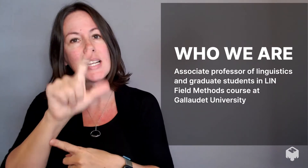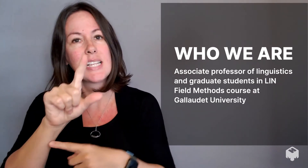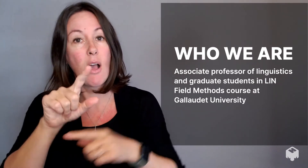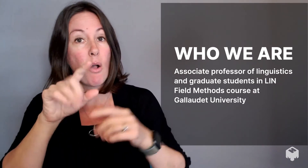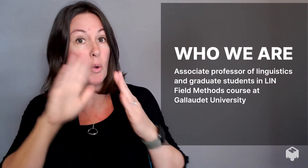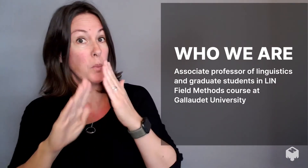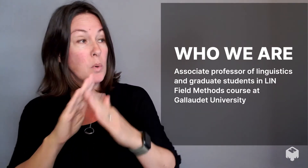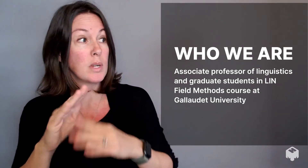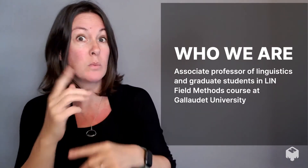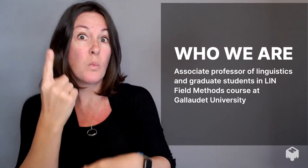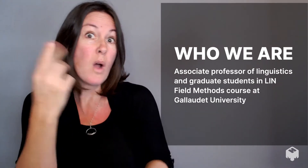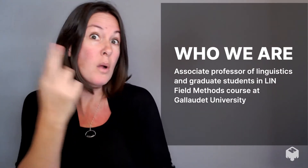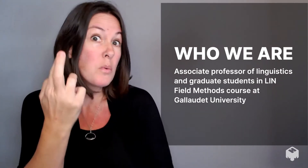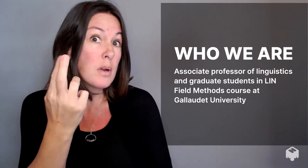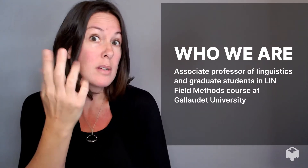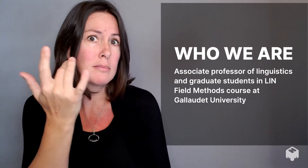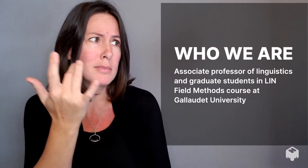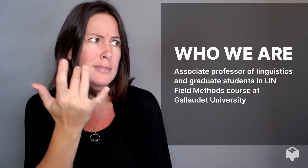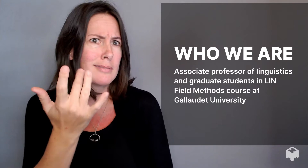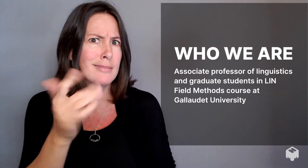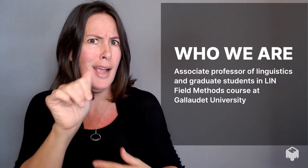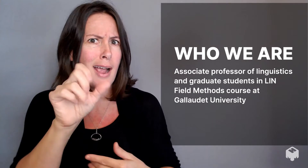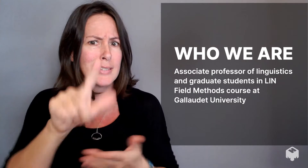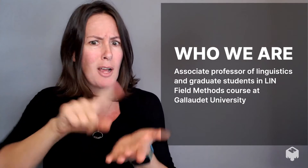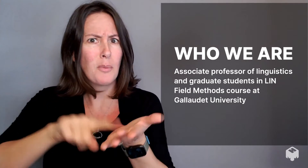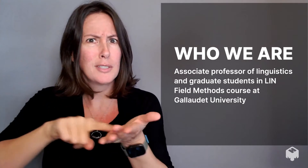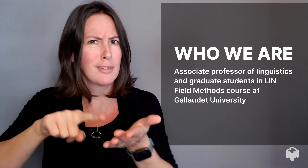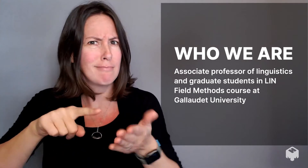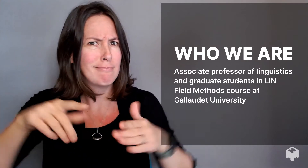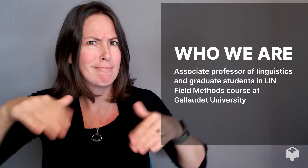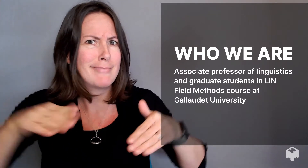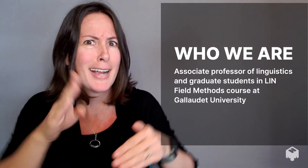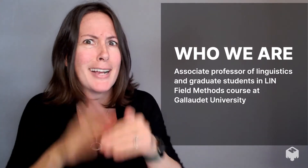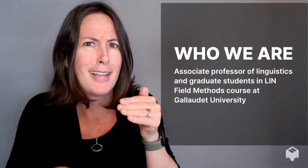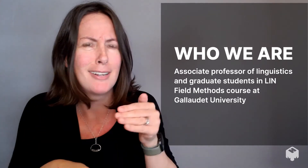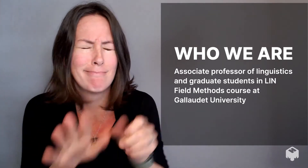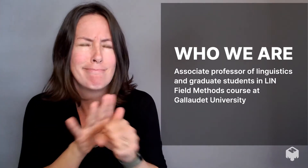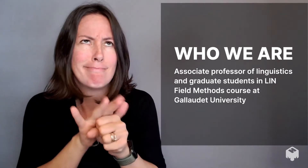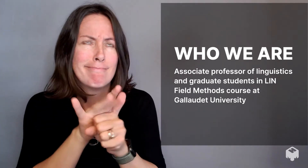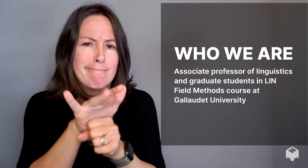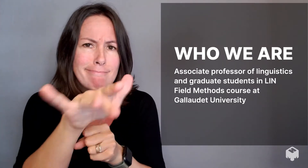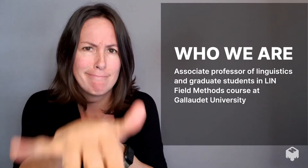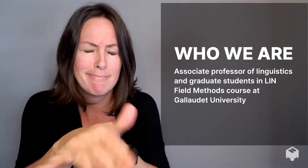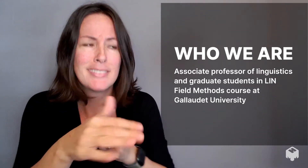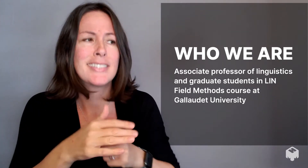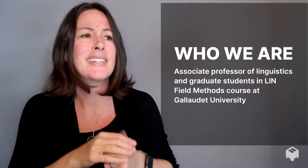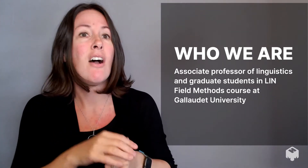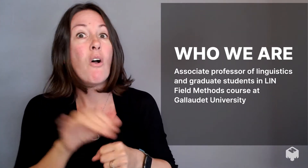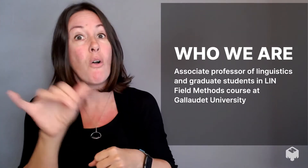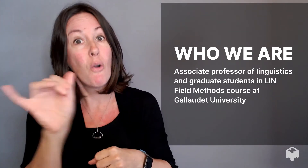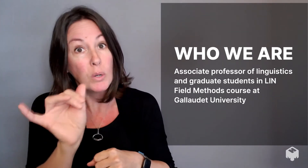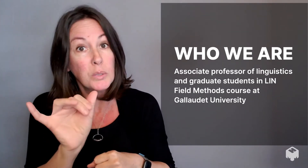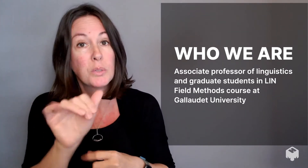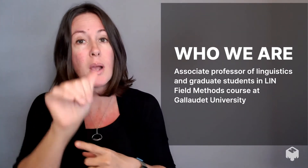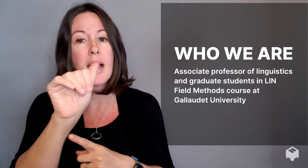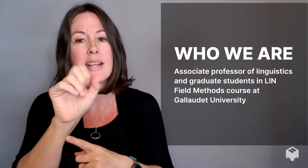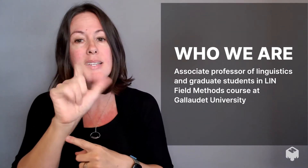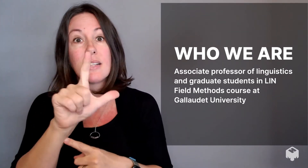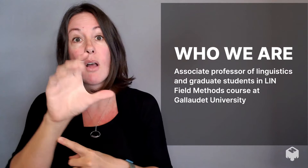on the ASL communities. One reason being is there is plenty of ASL research left to be done. Also, the reason we